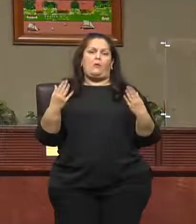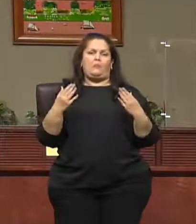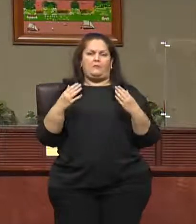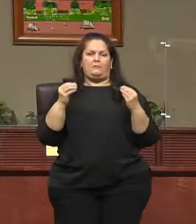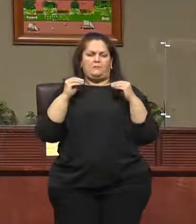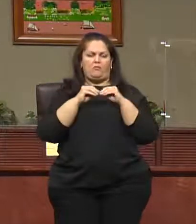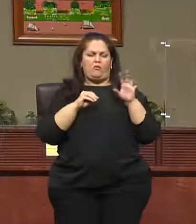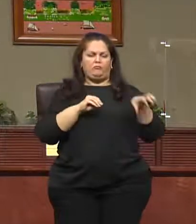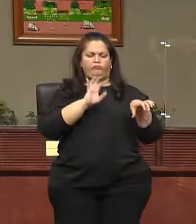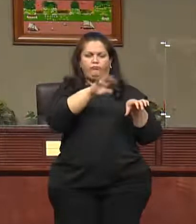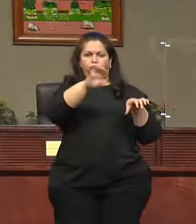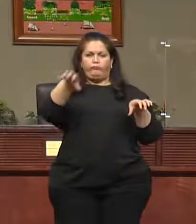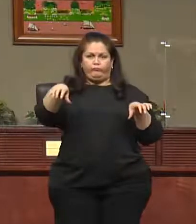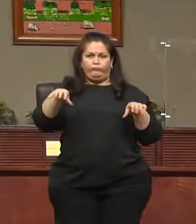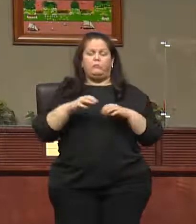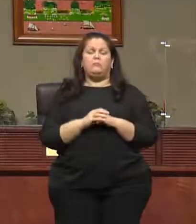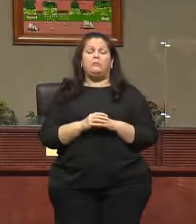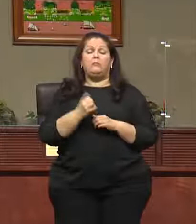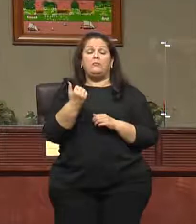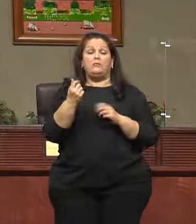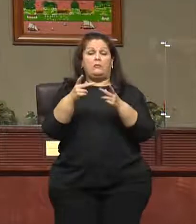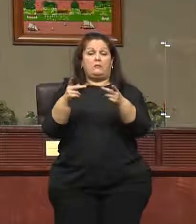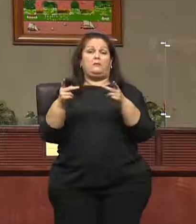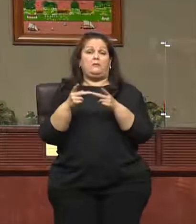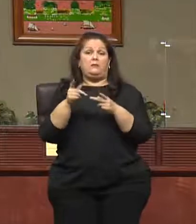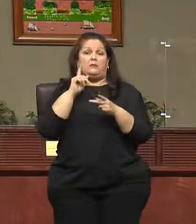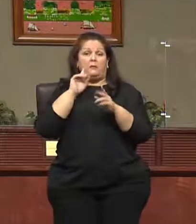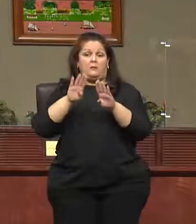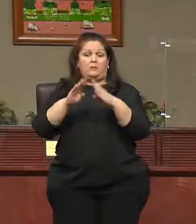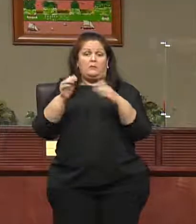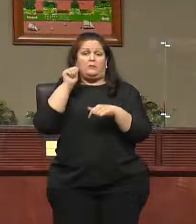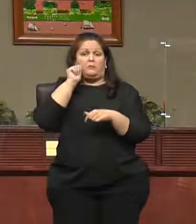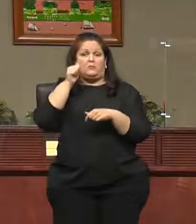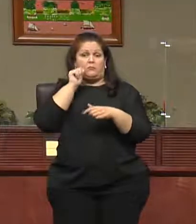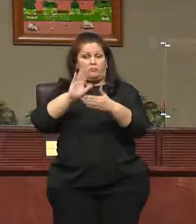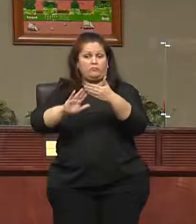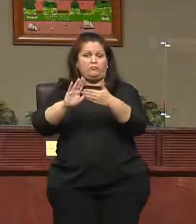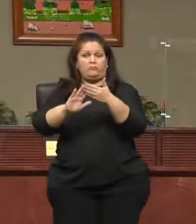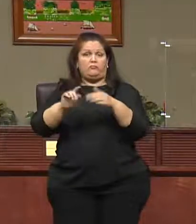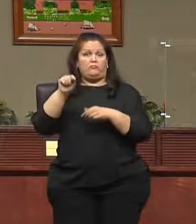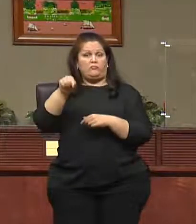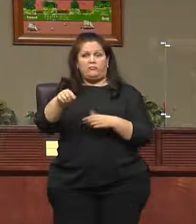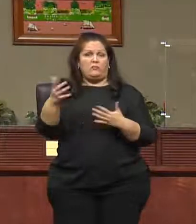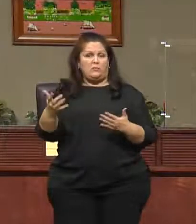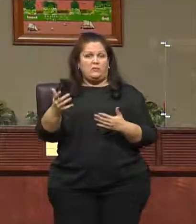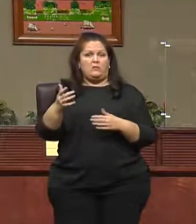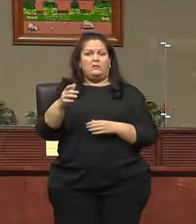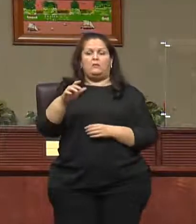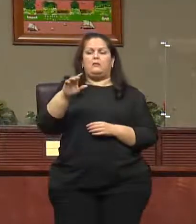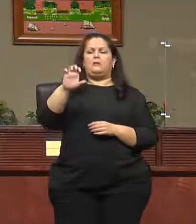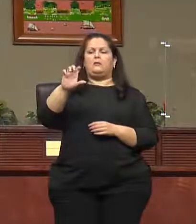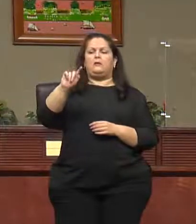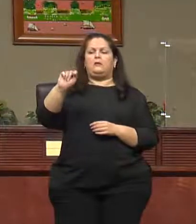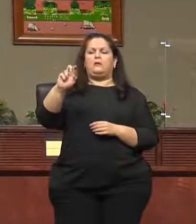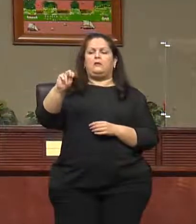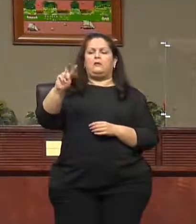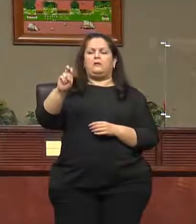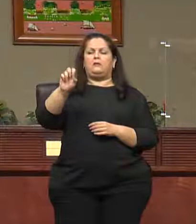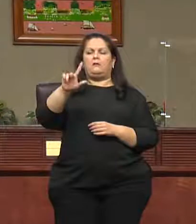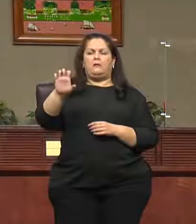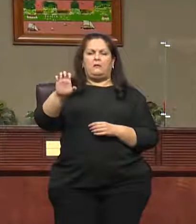sites, and one of the sites that will be operating tomorrow will be in the town of Eatonville at